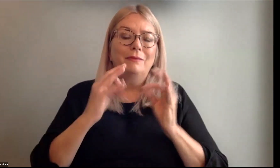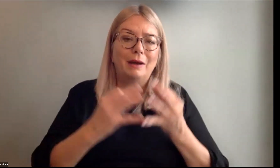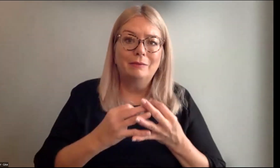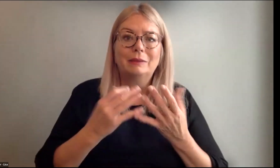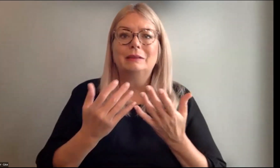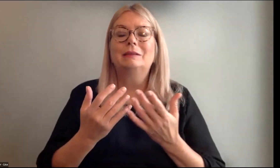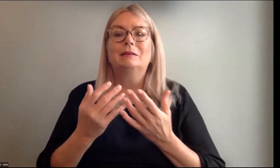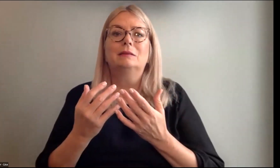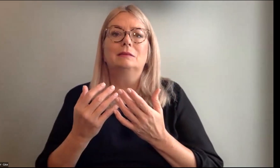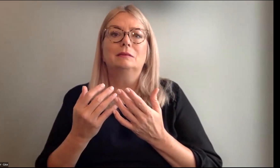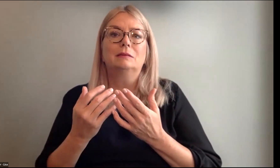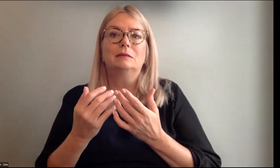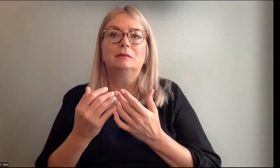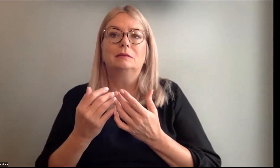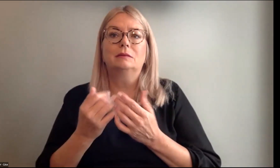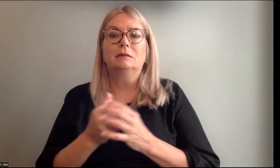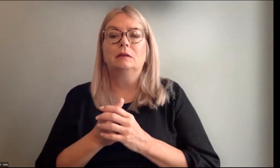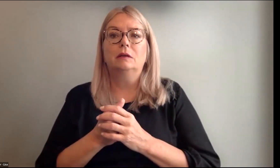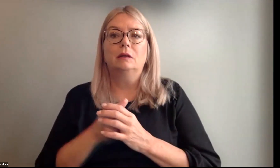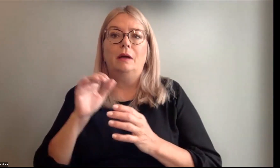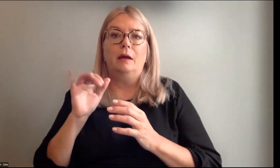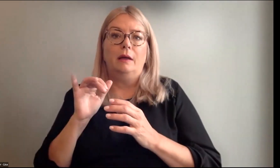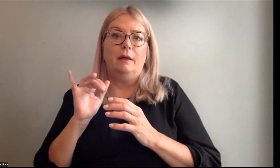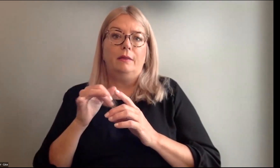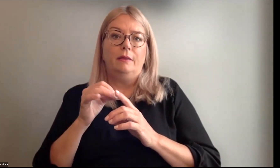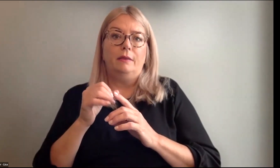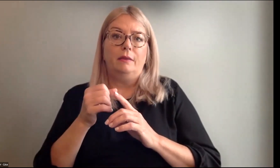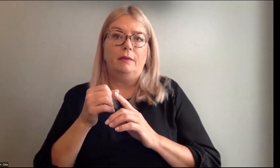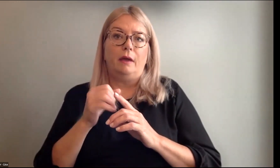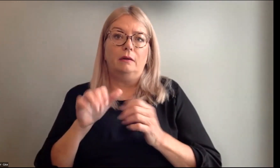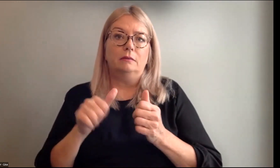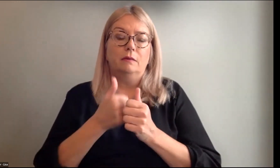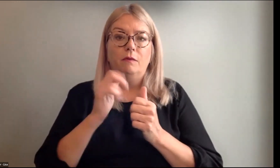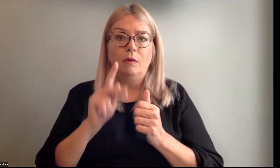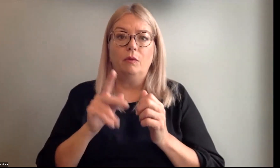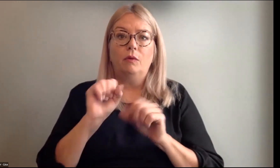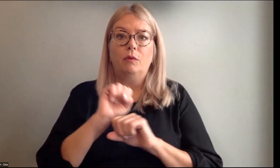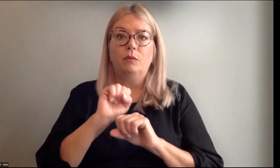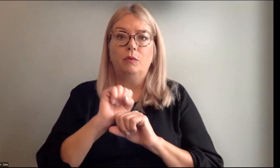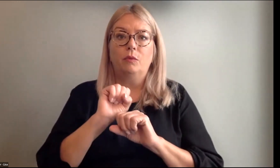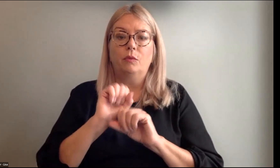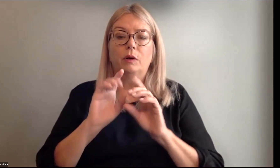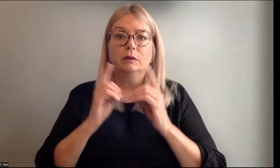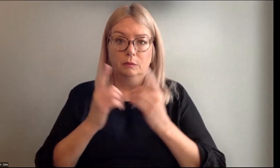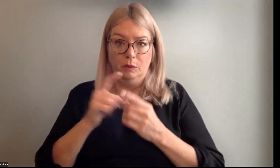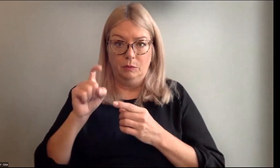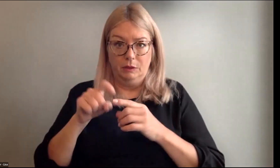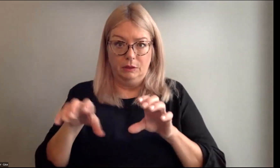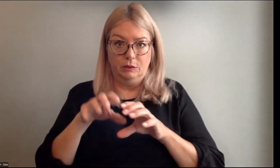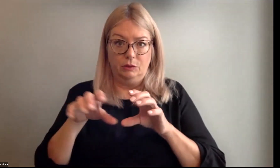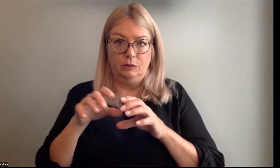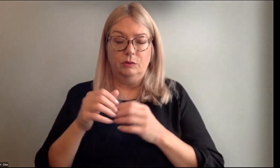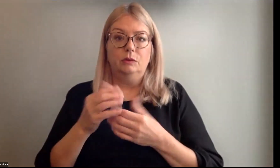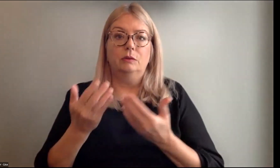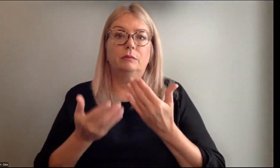Want to, be clear that I understand that has impacts on sort of then the follow-up work that the department would have to do, right? Like it's a little probably less